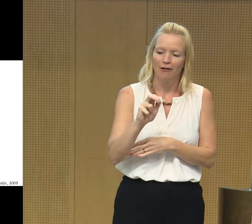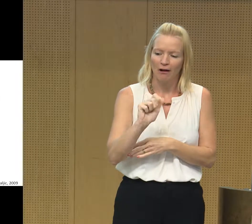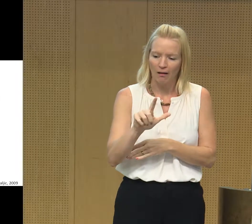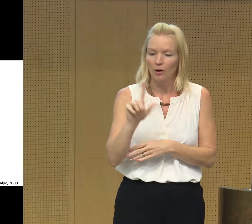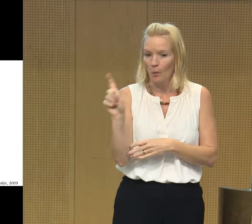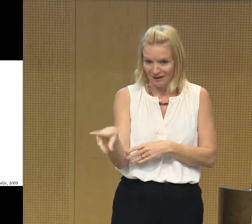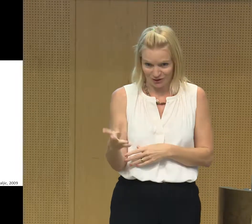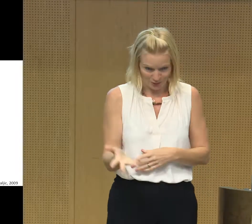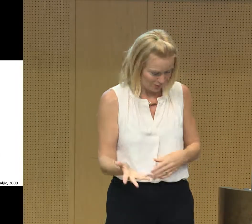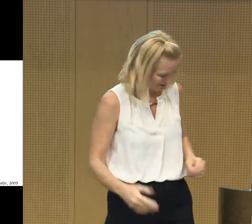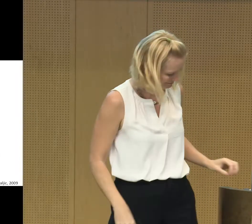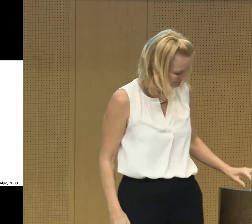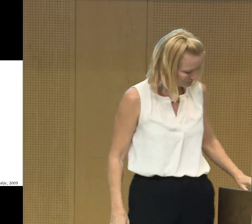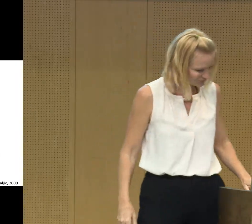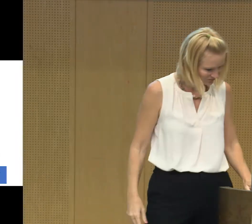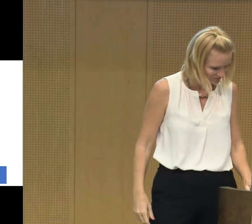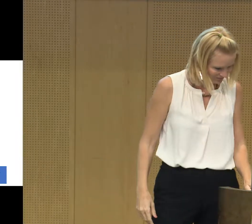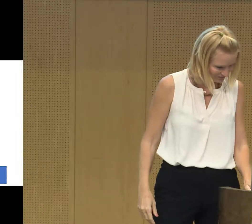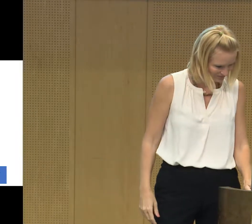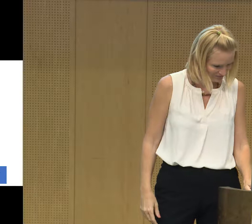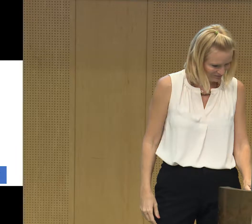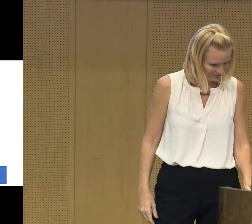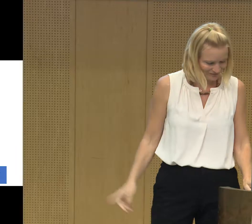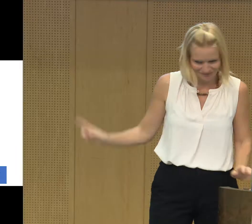So there's some, that leads to an important empirical question.